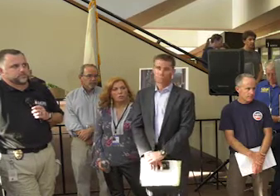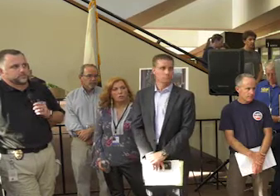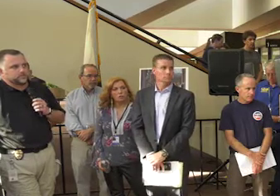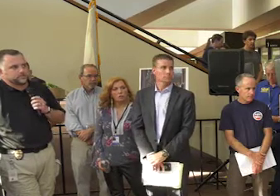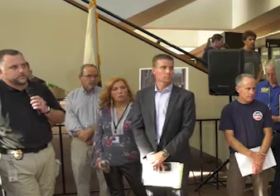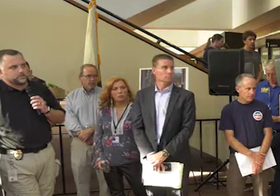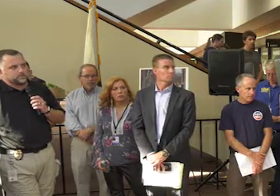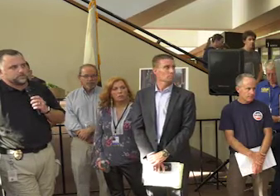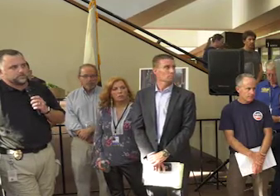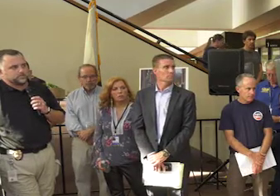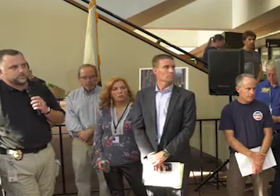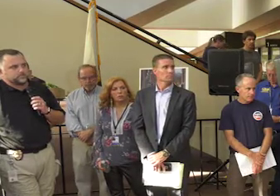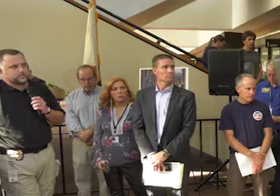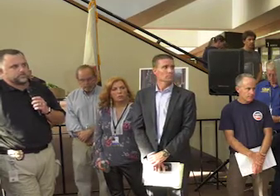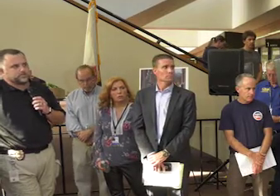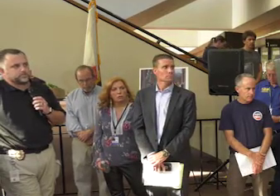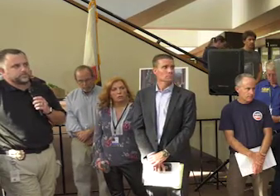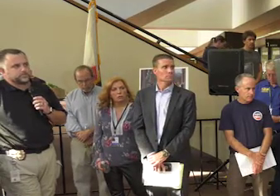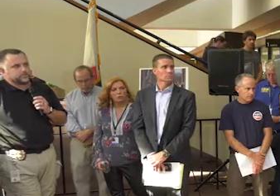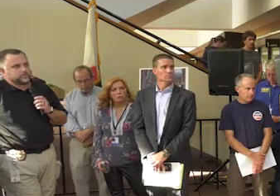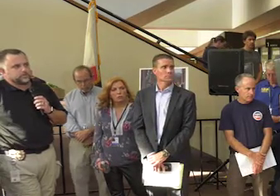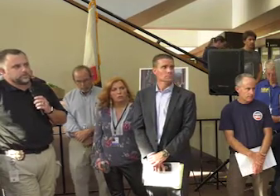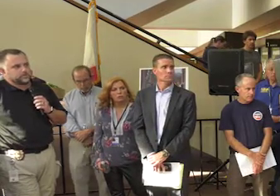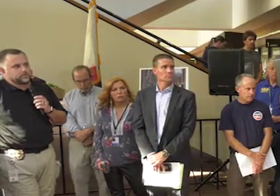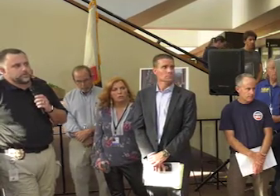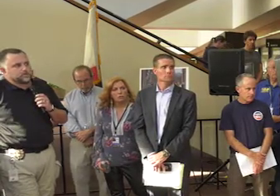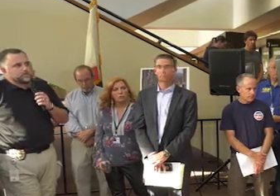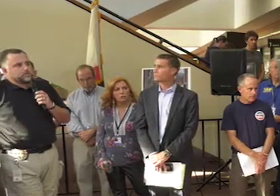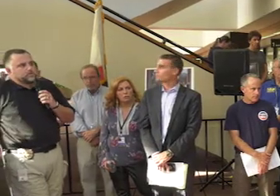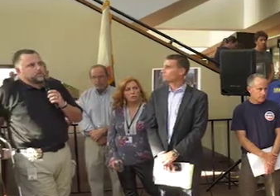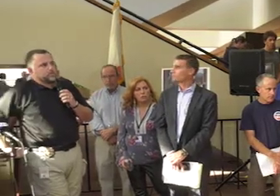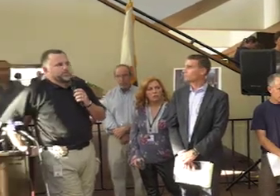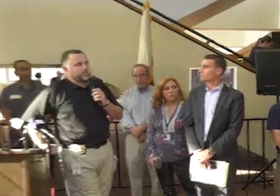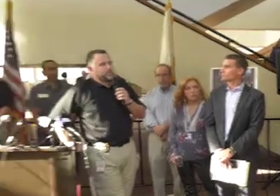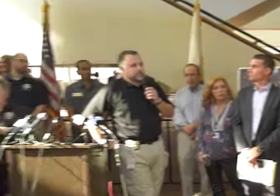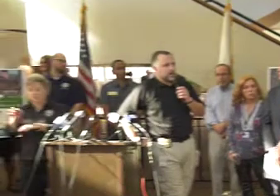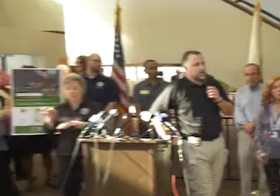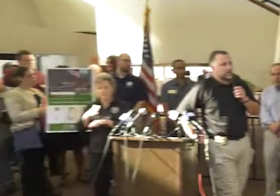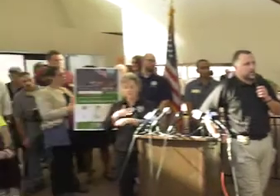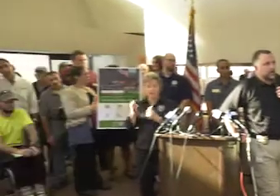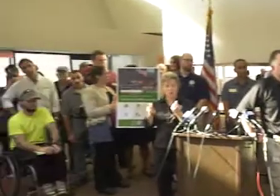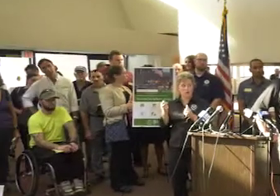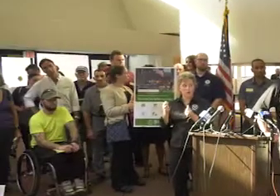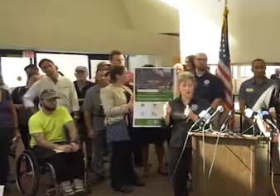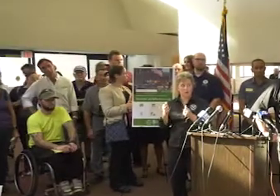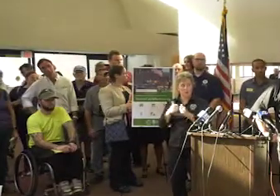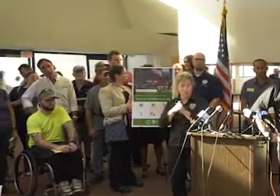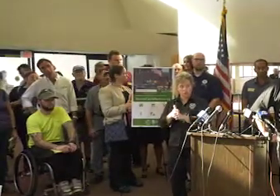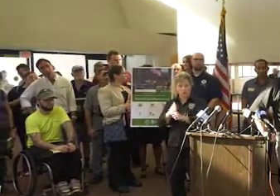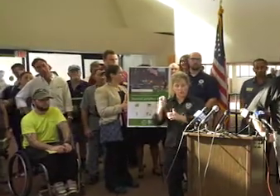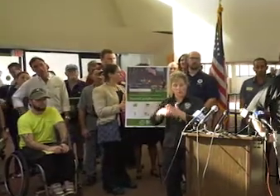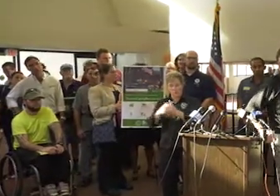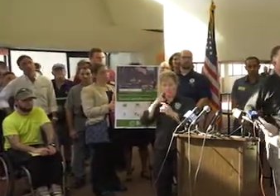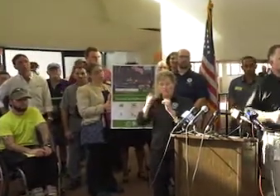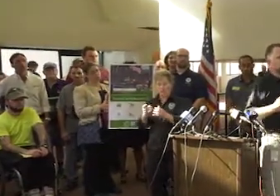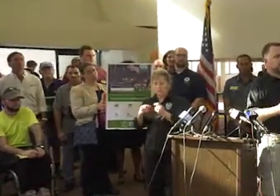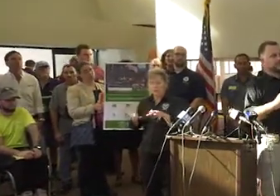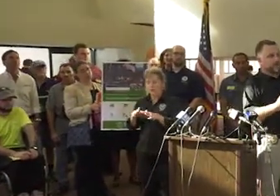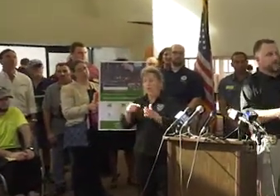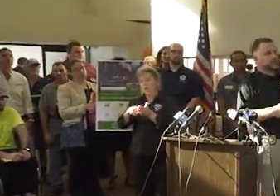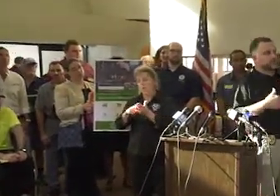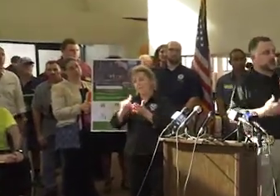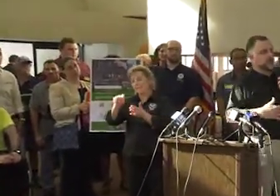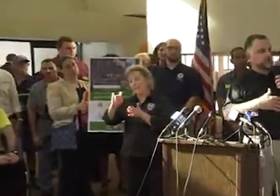limits? I'd hate to use up that whole limit to scrape some ash off. We are going to track our costs. We owe it to